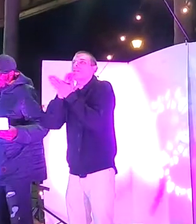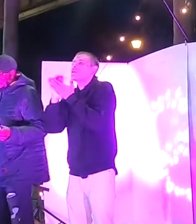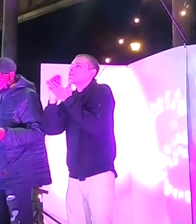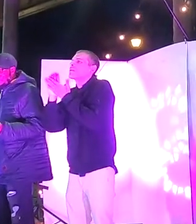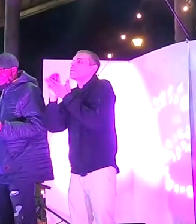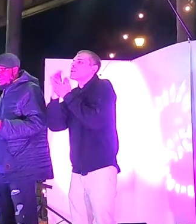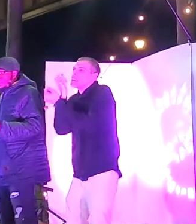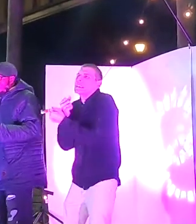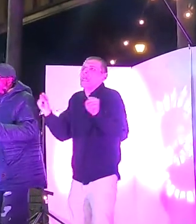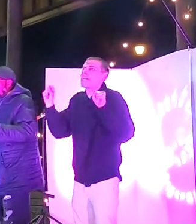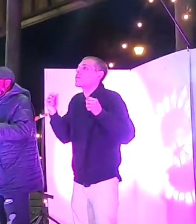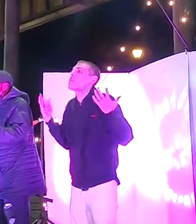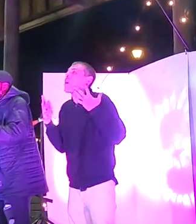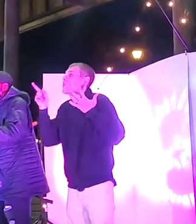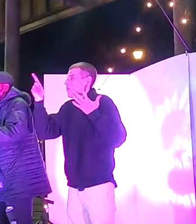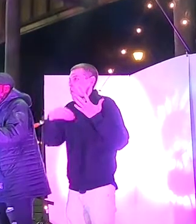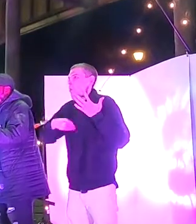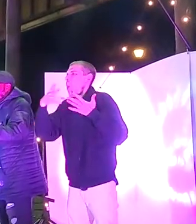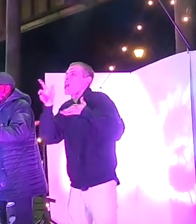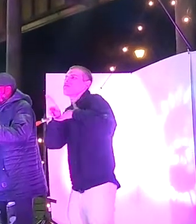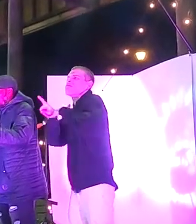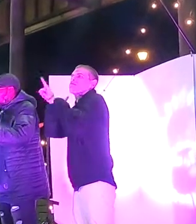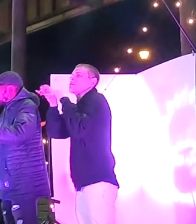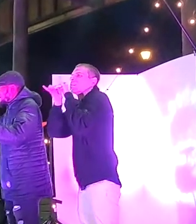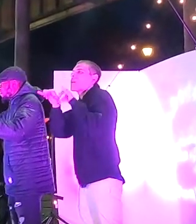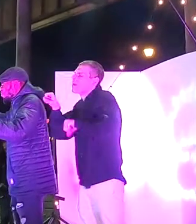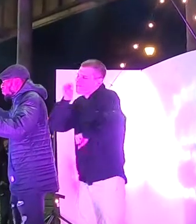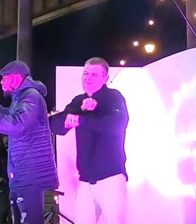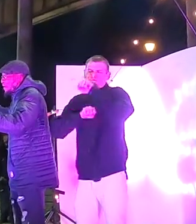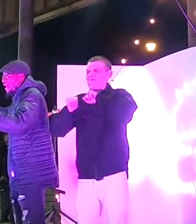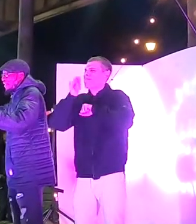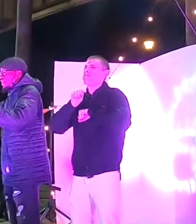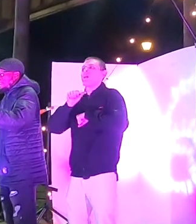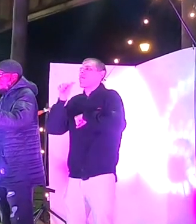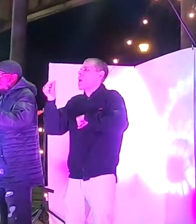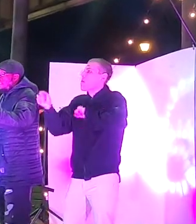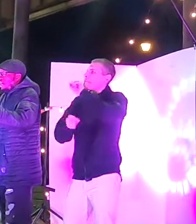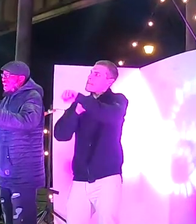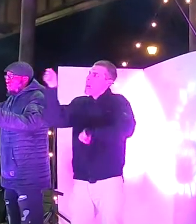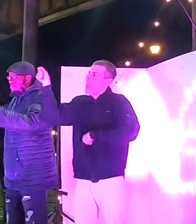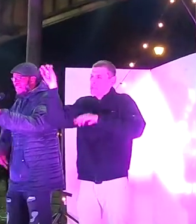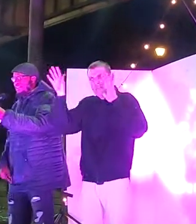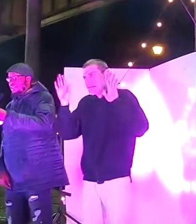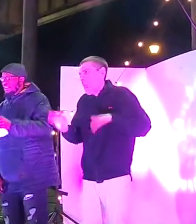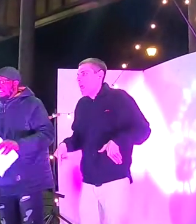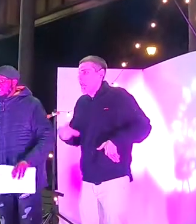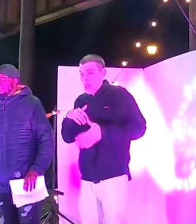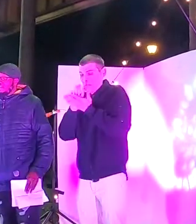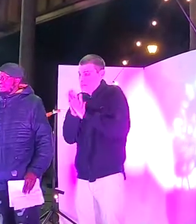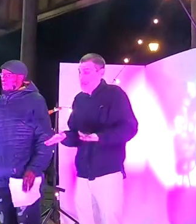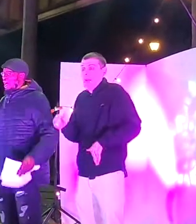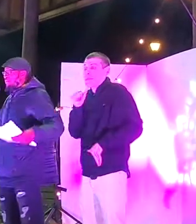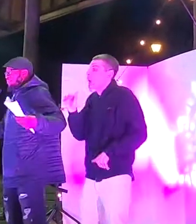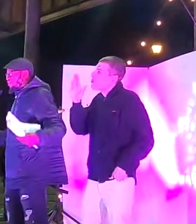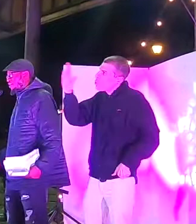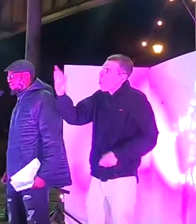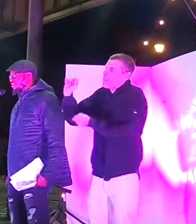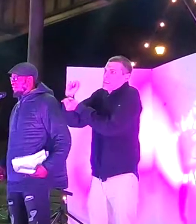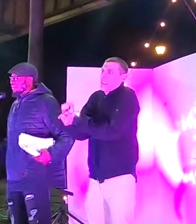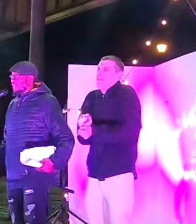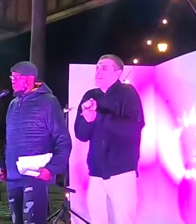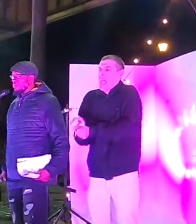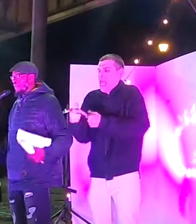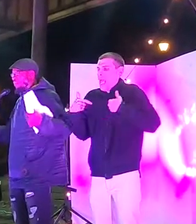supremacy. Though I've suffered many blows, I have not thrown one back. I am not your slave. I am the